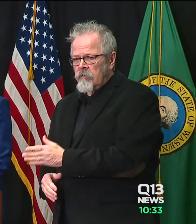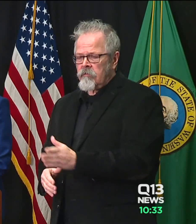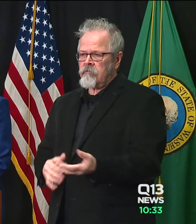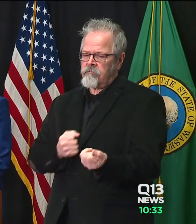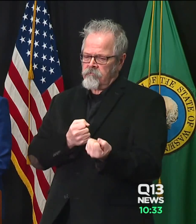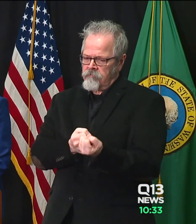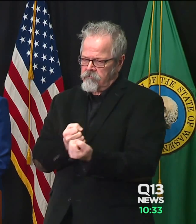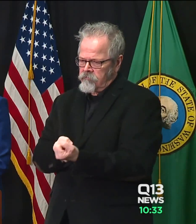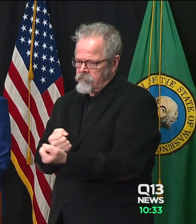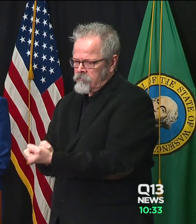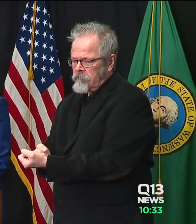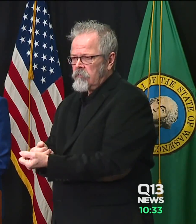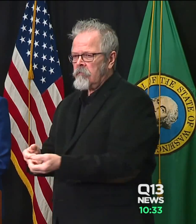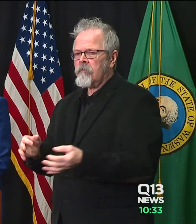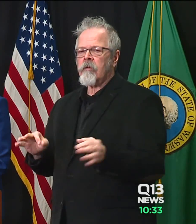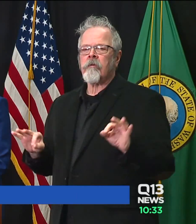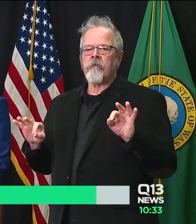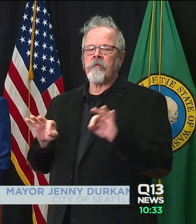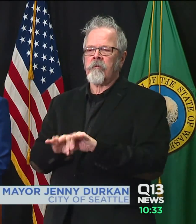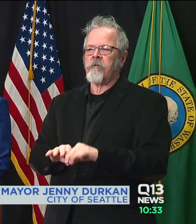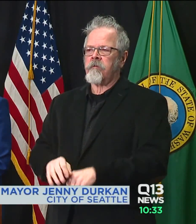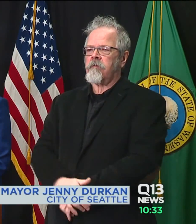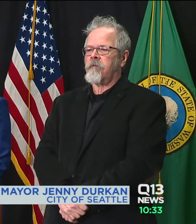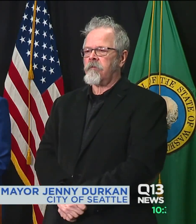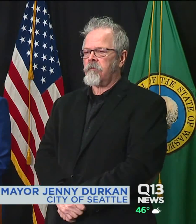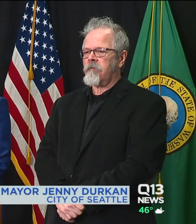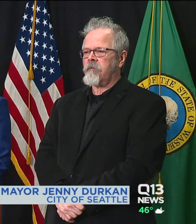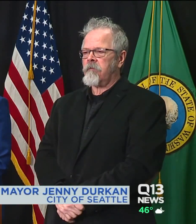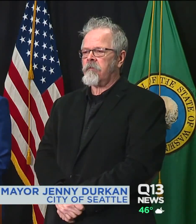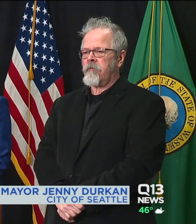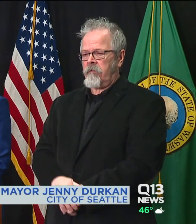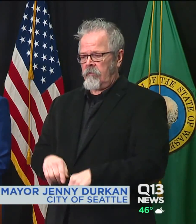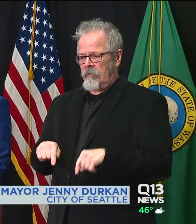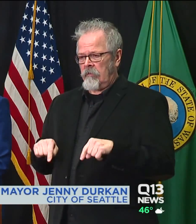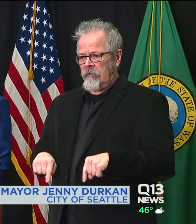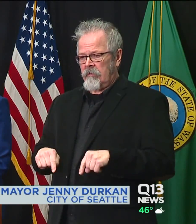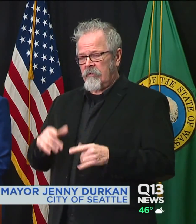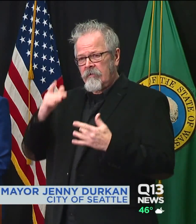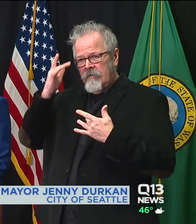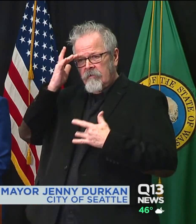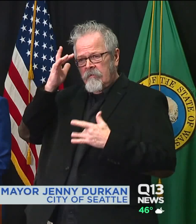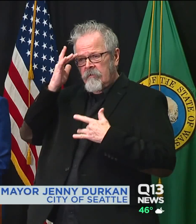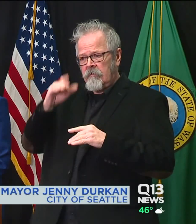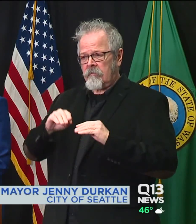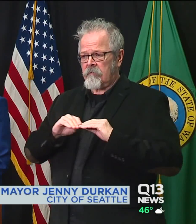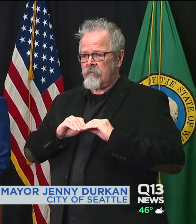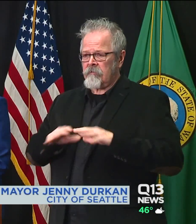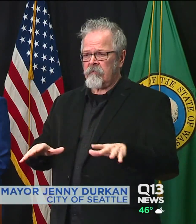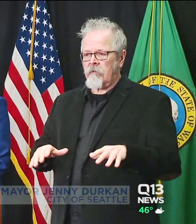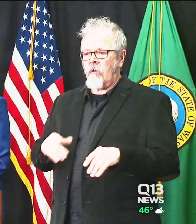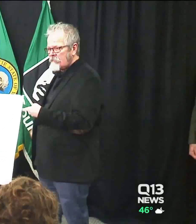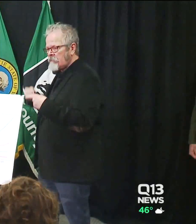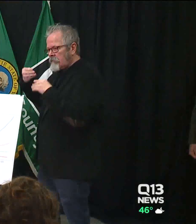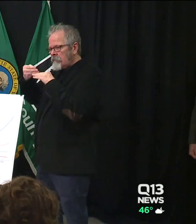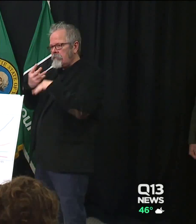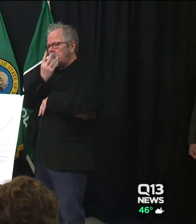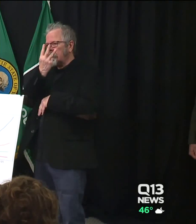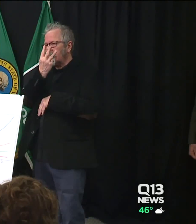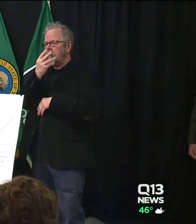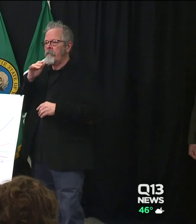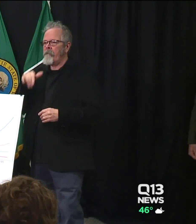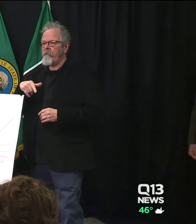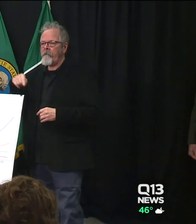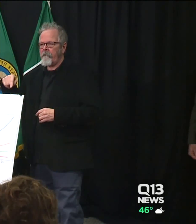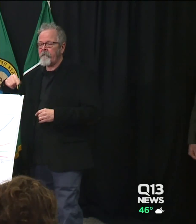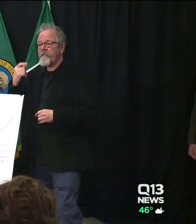may be one of the most transformative and consequential events that we've had in this region and in this country. Dr. Jeff